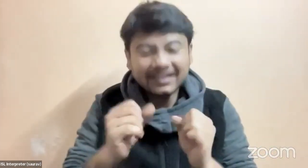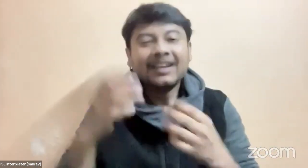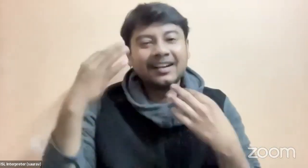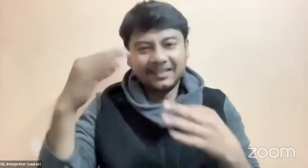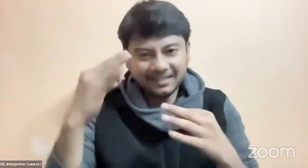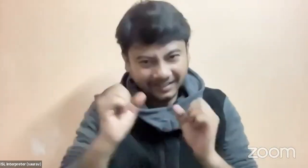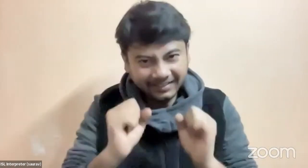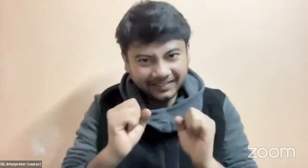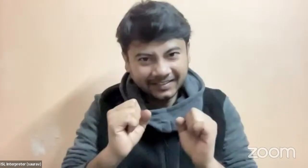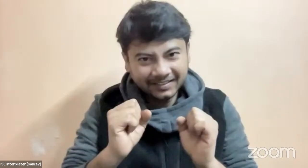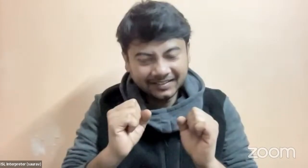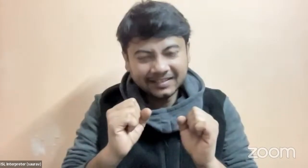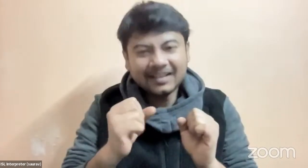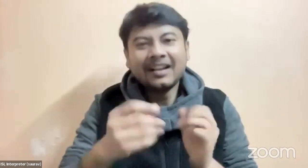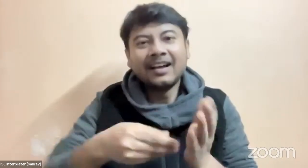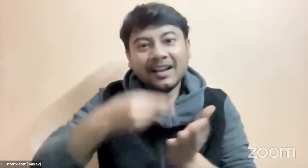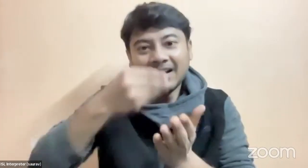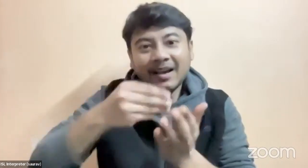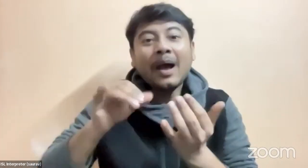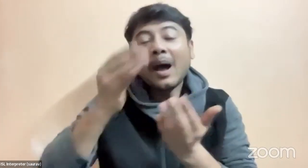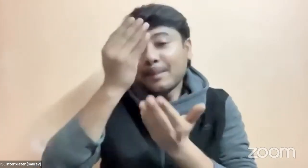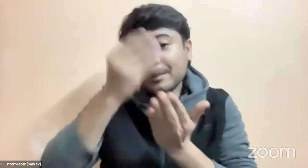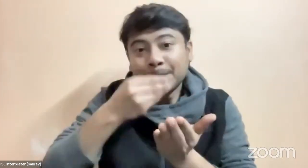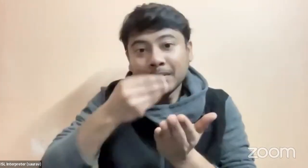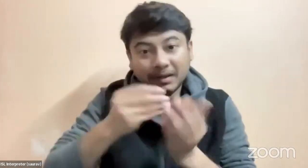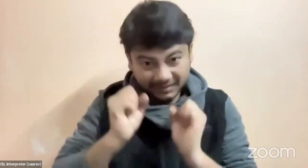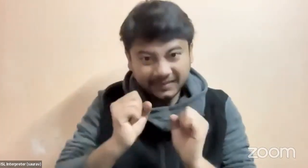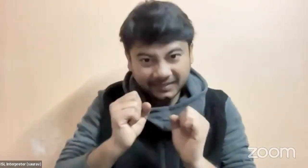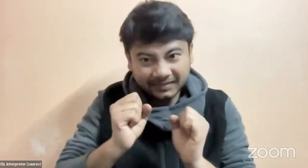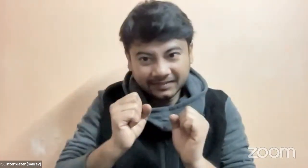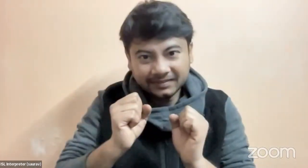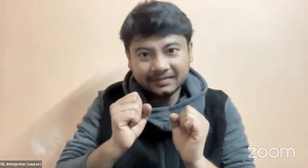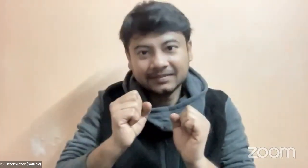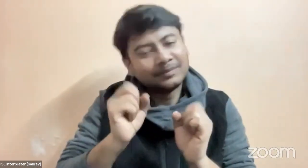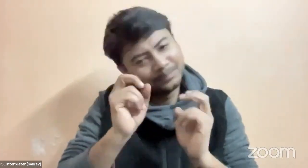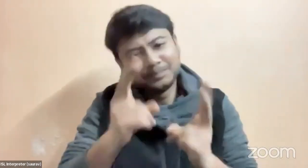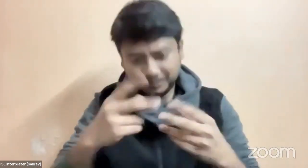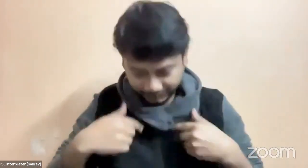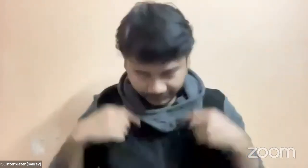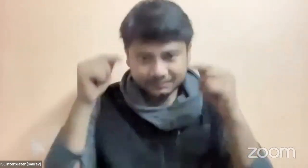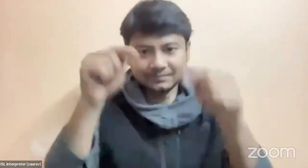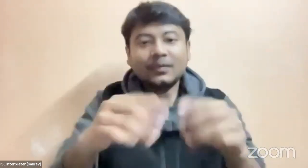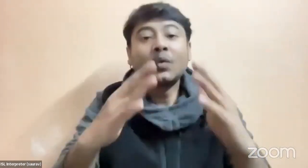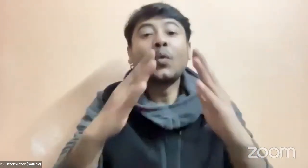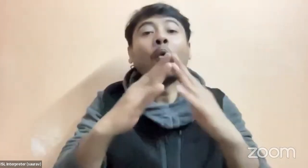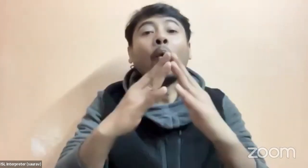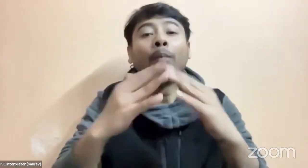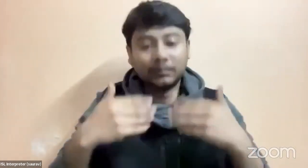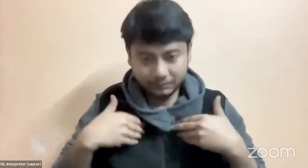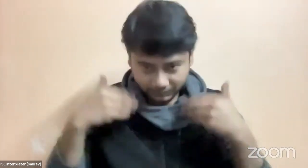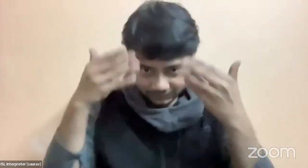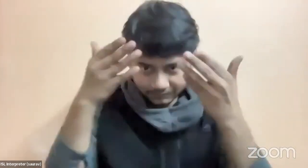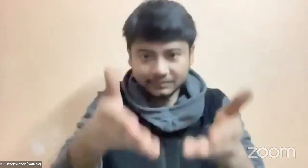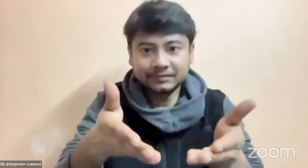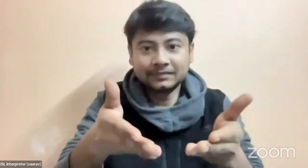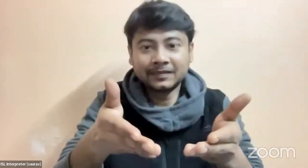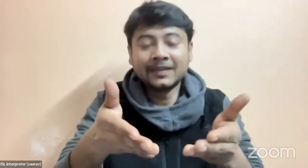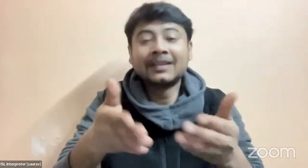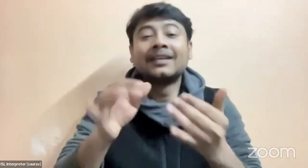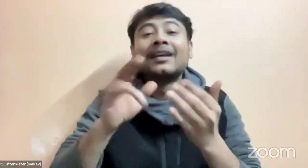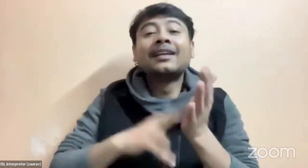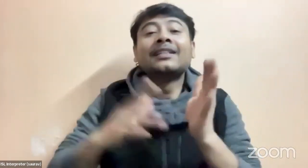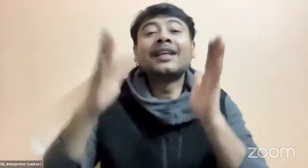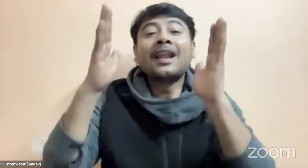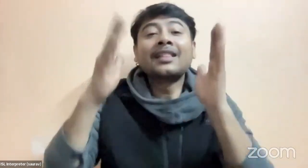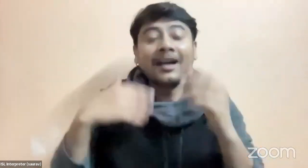Nityananda Prabhu, he comes to everyone's house. He catches hold the feet of everyone. And he says, chant Krishna, say Hare Krishna, say